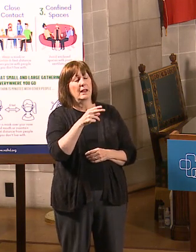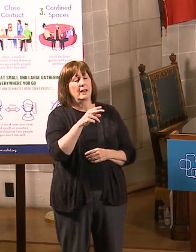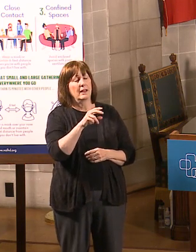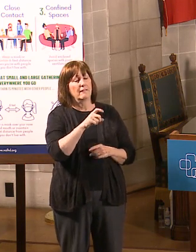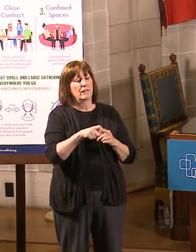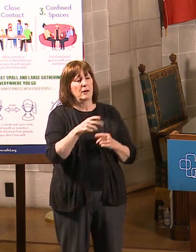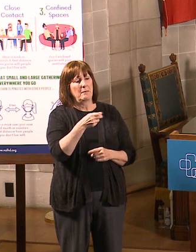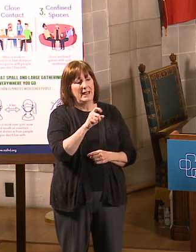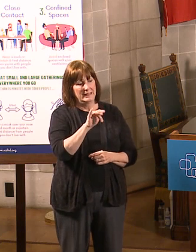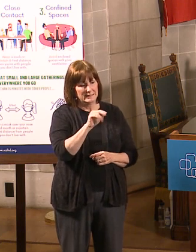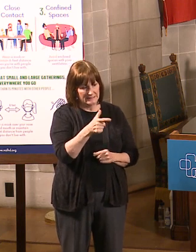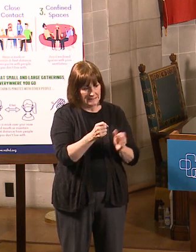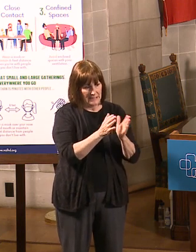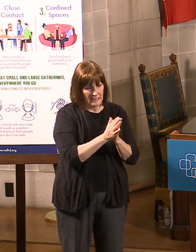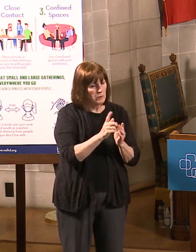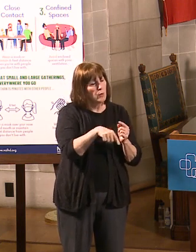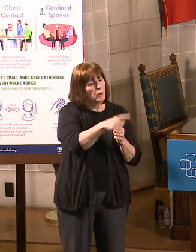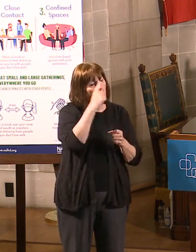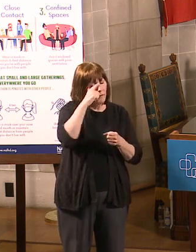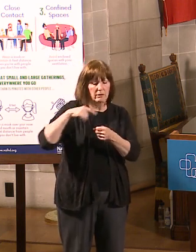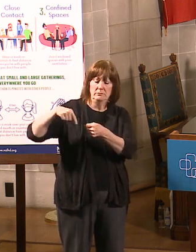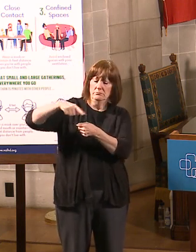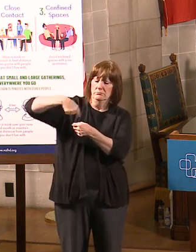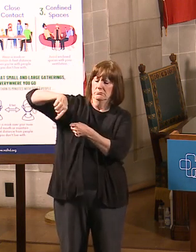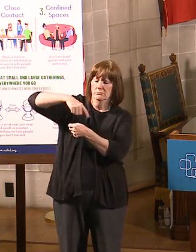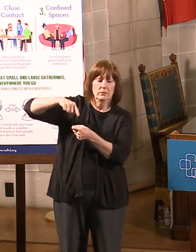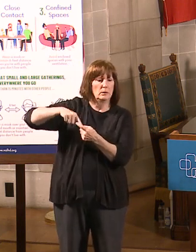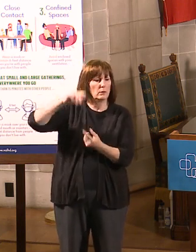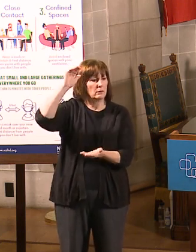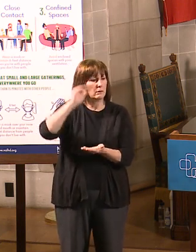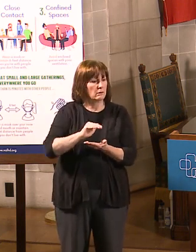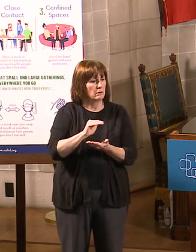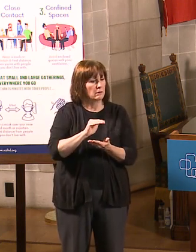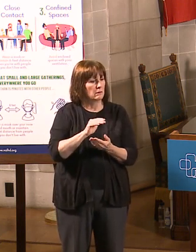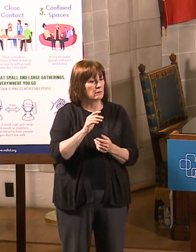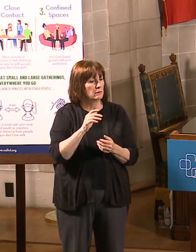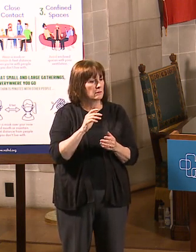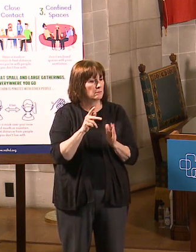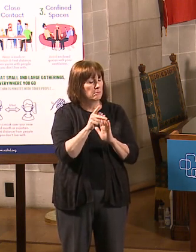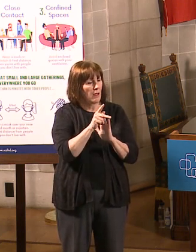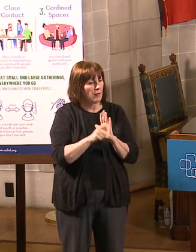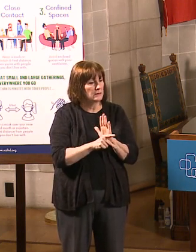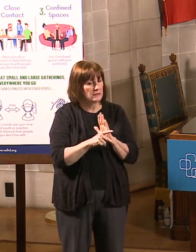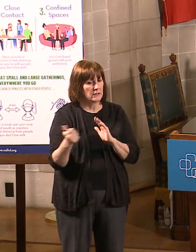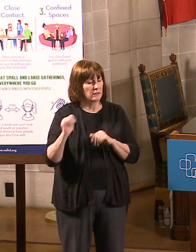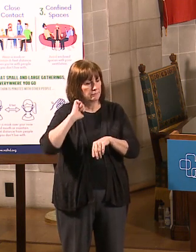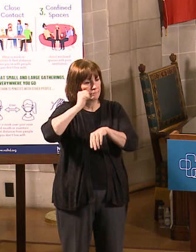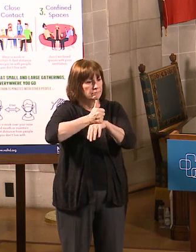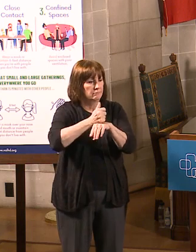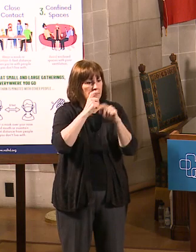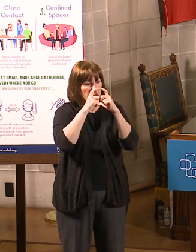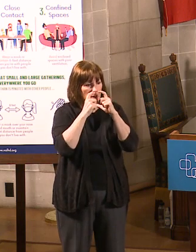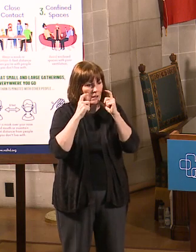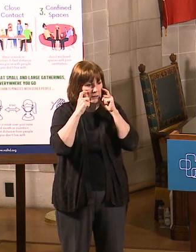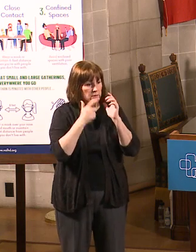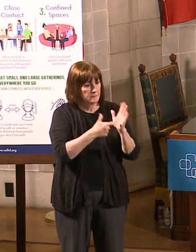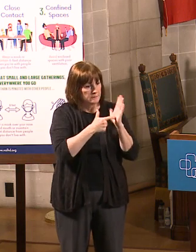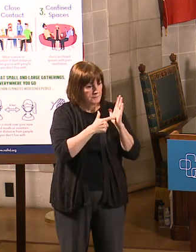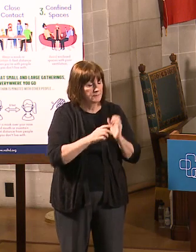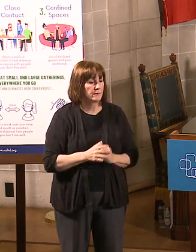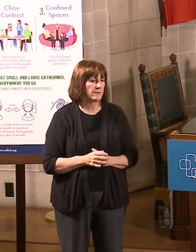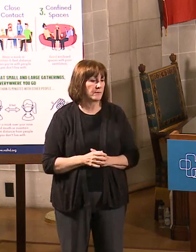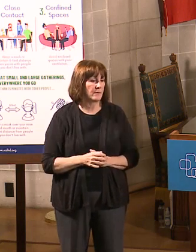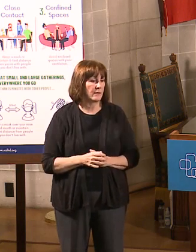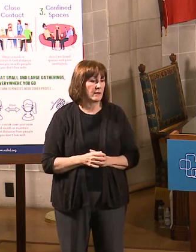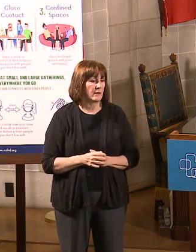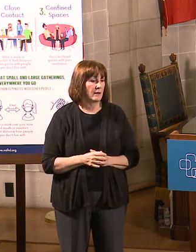city leaders looking to implement mask policies for each city? Will you try to prevent the cities from having the policies? So I